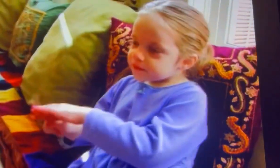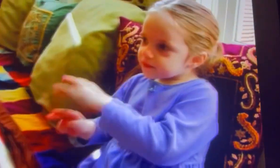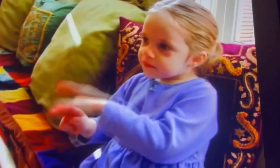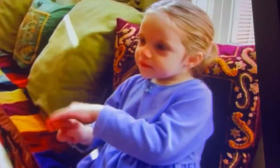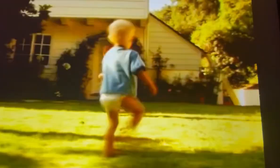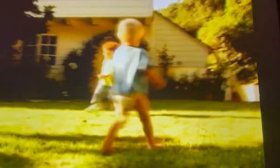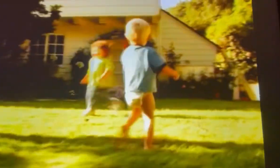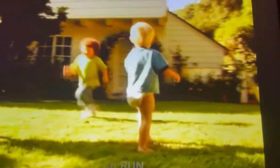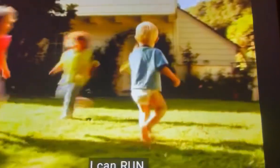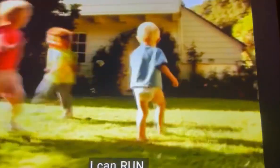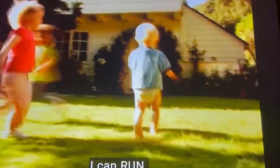I can run.